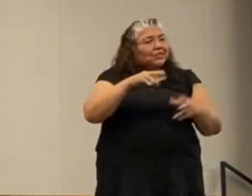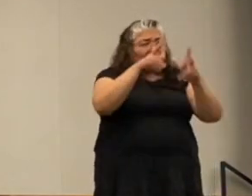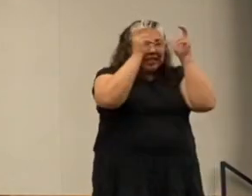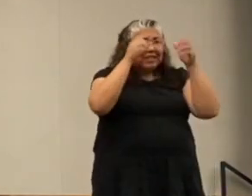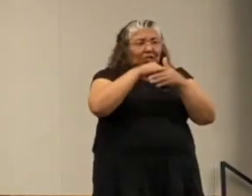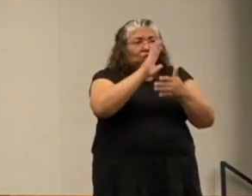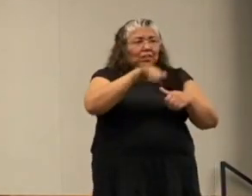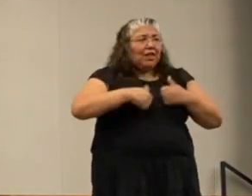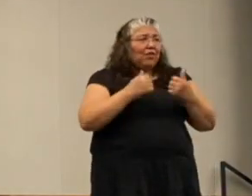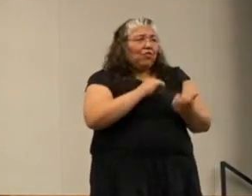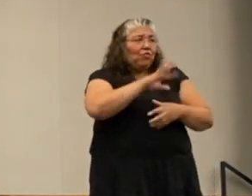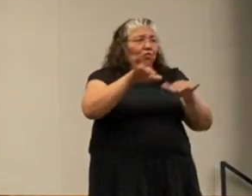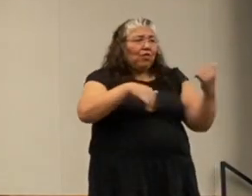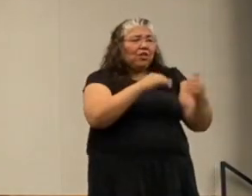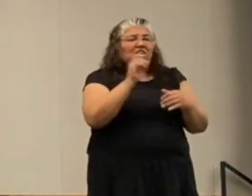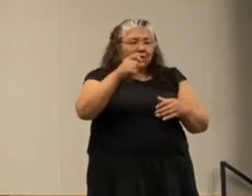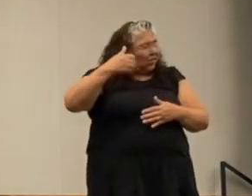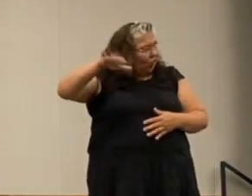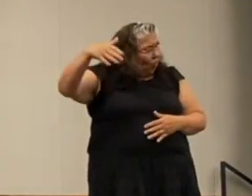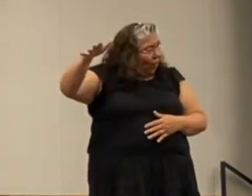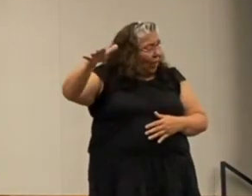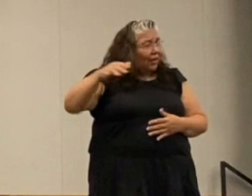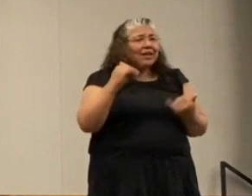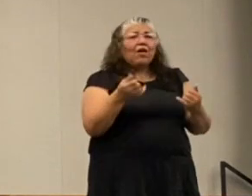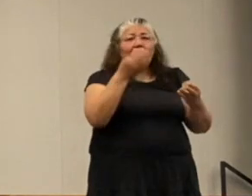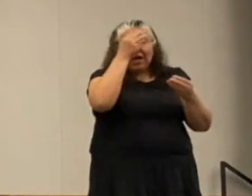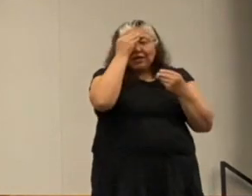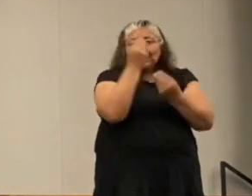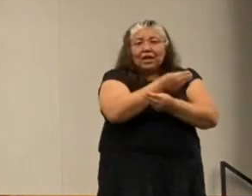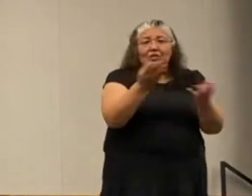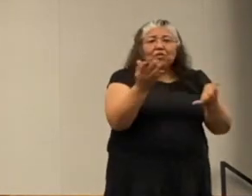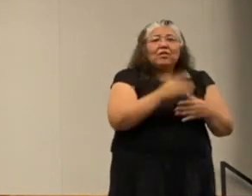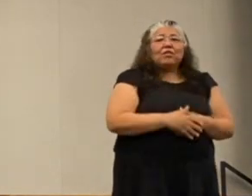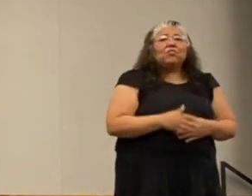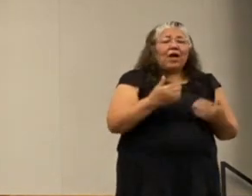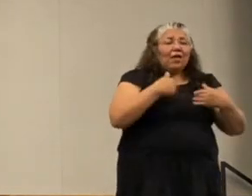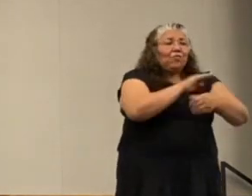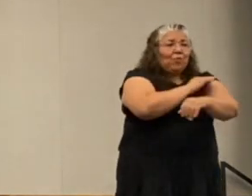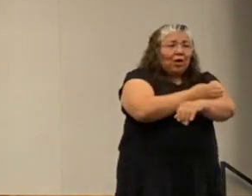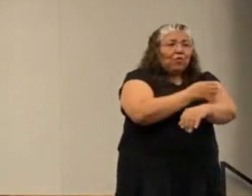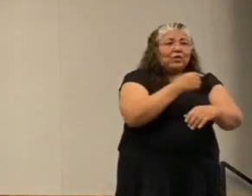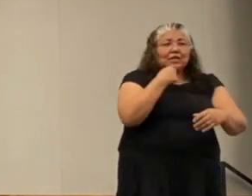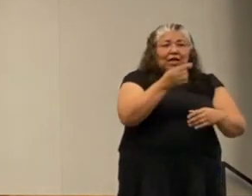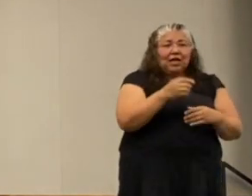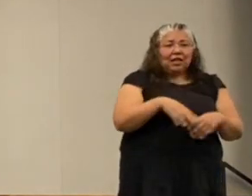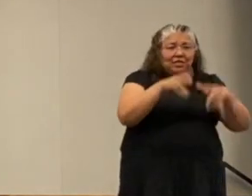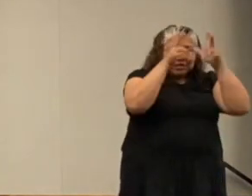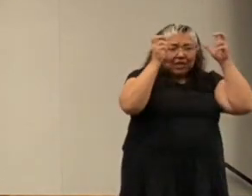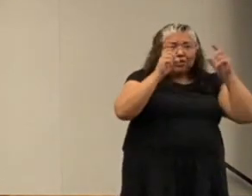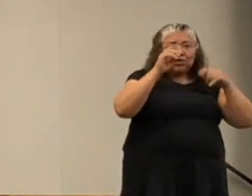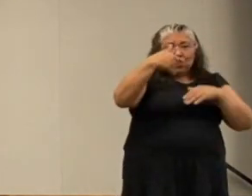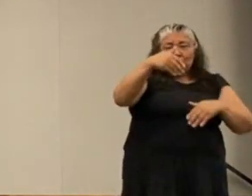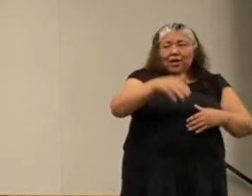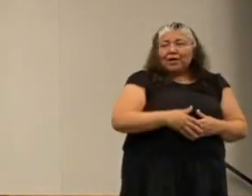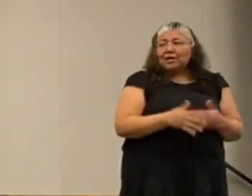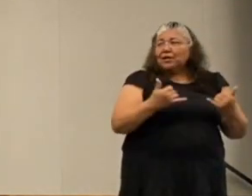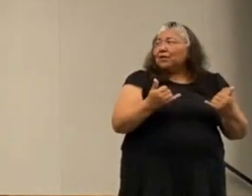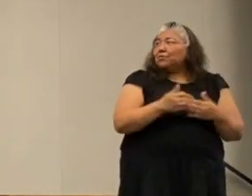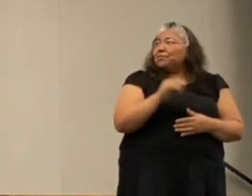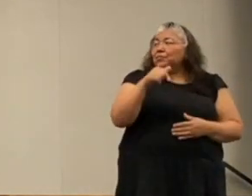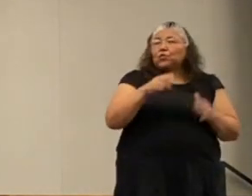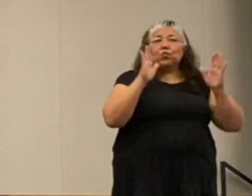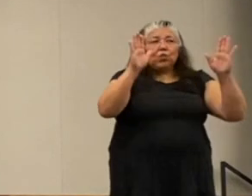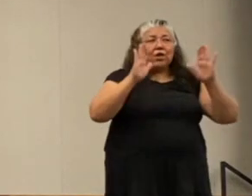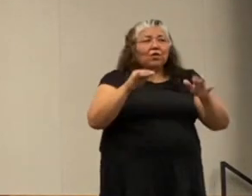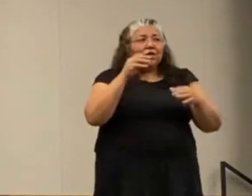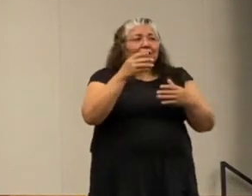and mess around, and you just need to tell him to go away. Can I tell you something? You have the power to tell Satan to go away. Why? Because 1 John 4:4 says, greater is